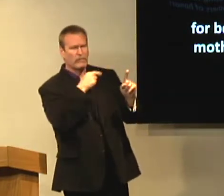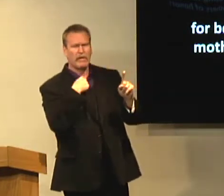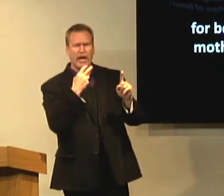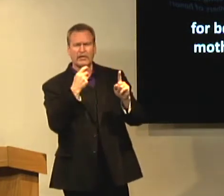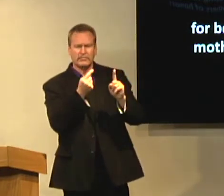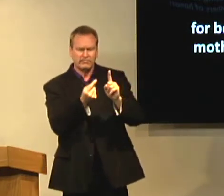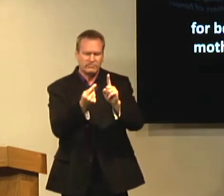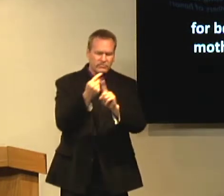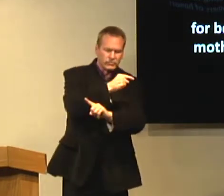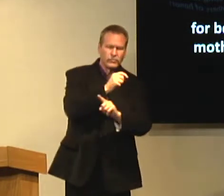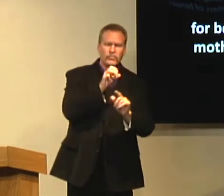Honor her.